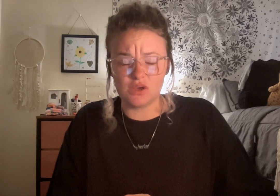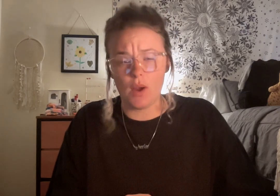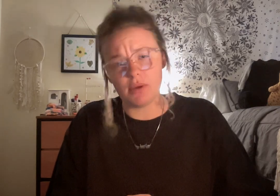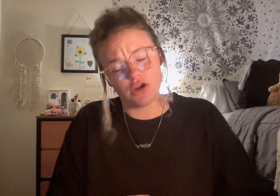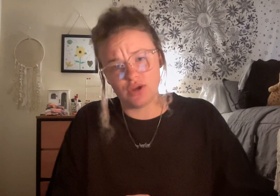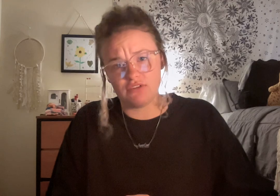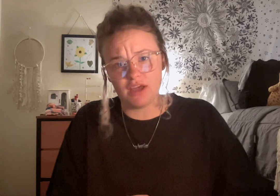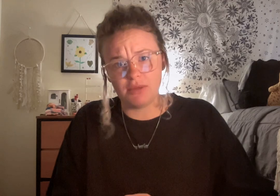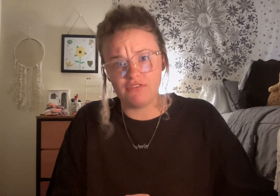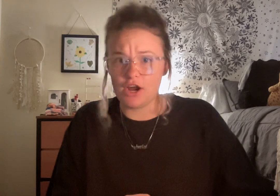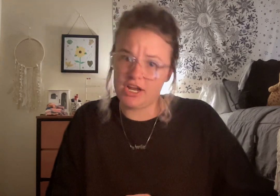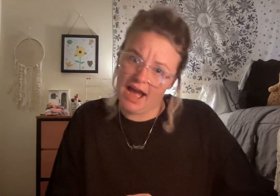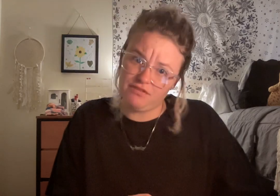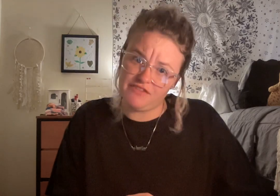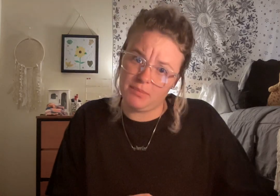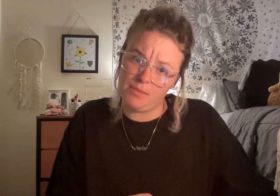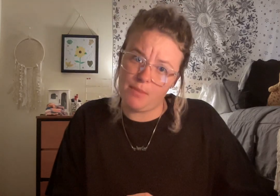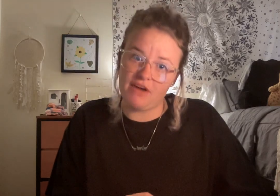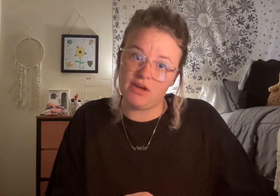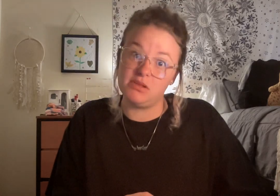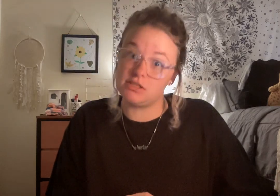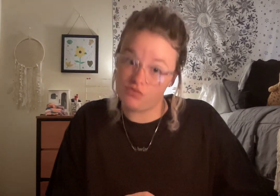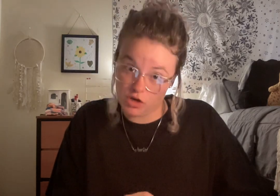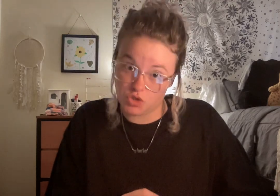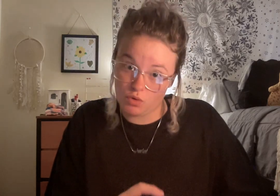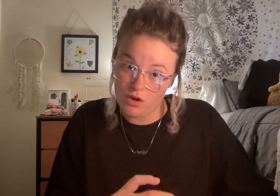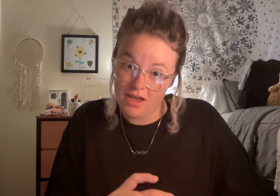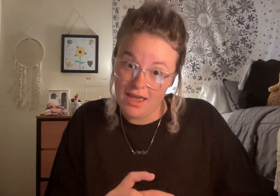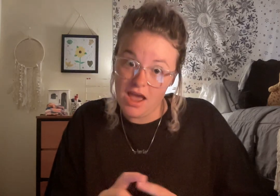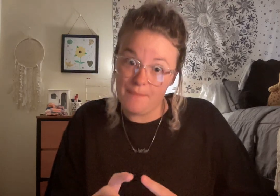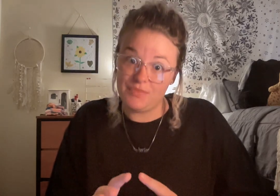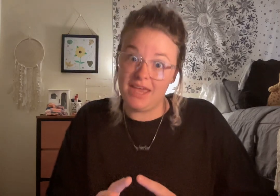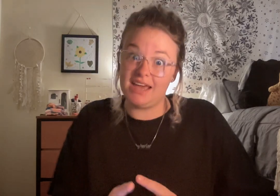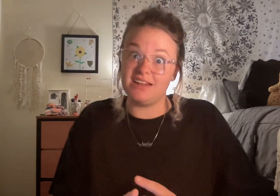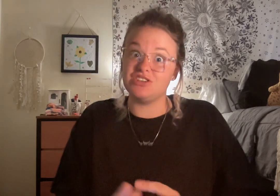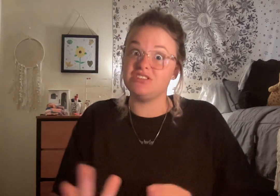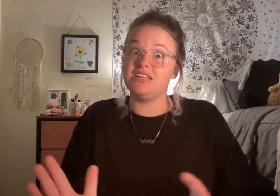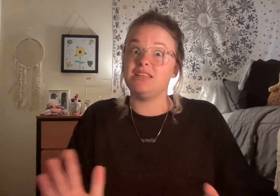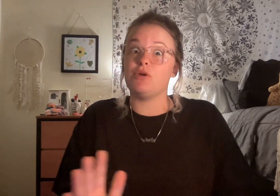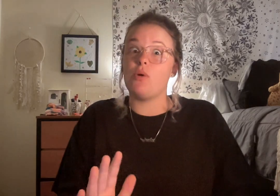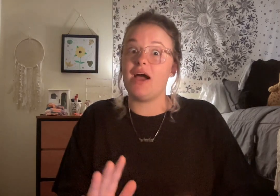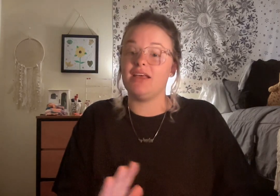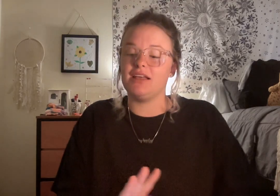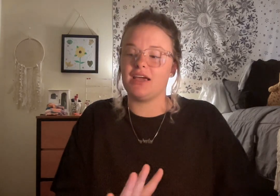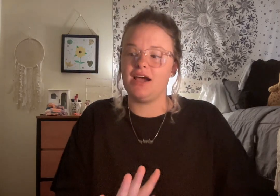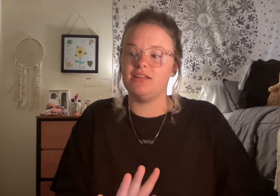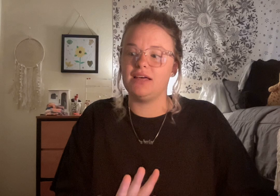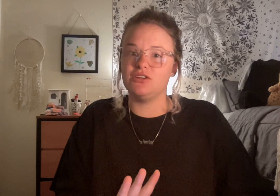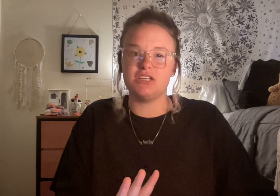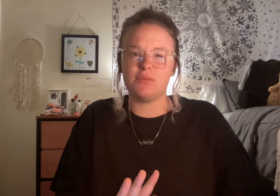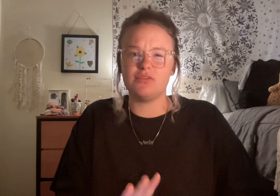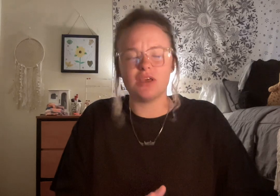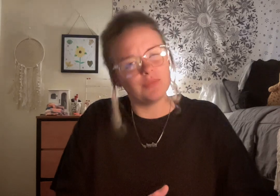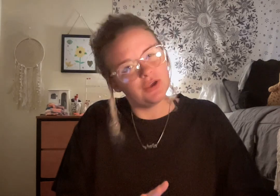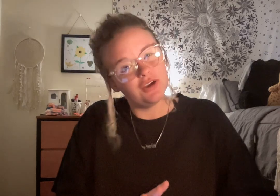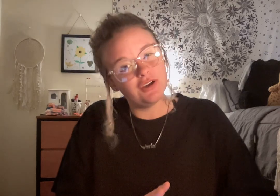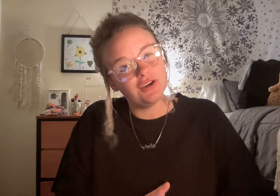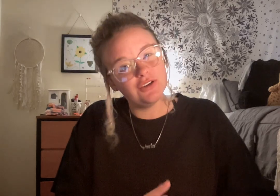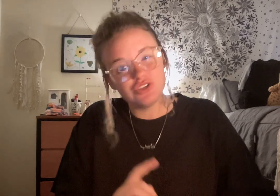why would I create a family if I already have a family, but my family's dysfunctional? And just seeing them go at it, and I kind of like looked at him and I was like, do you have